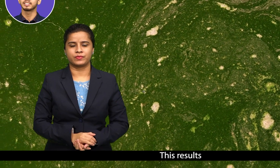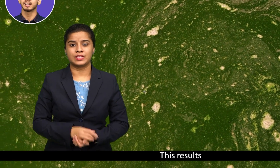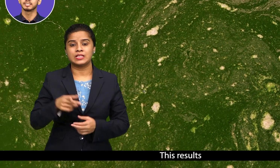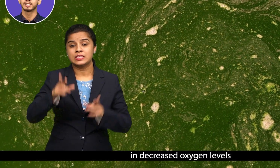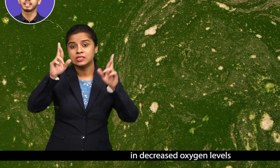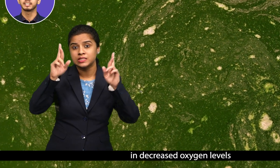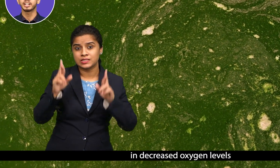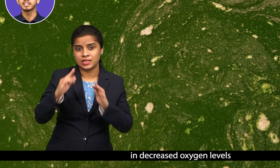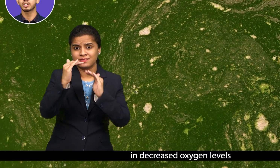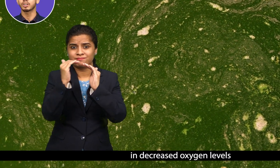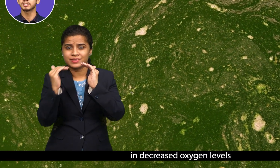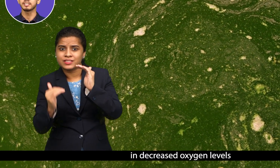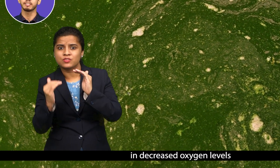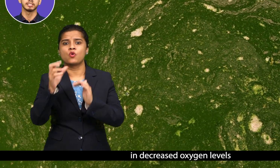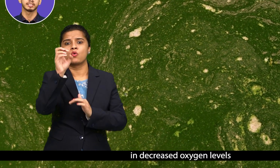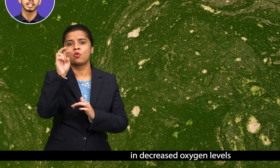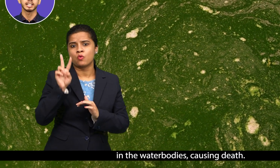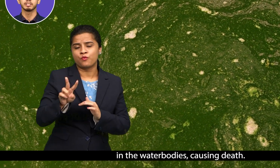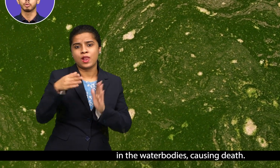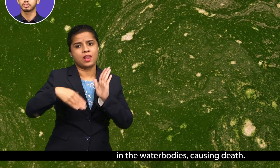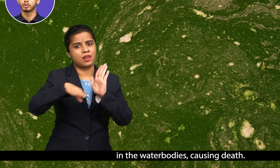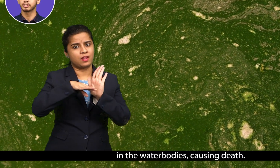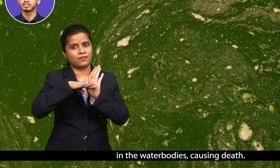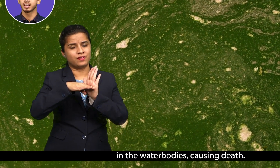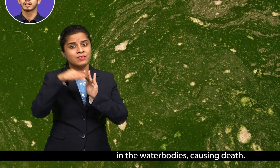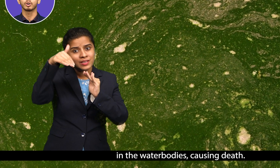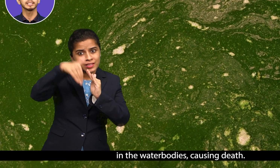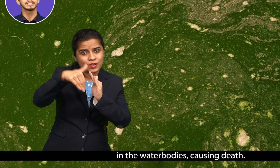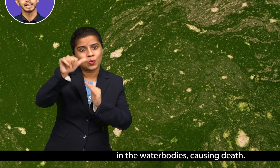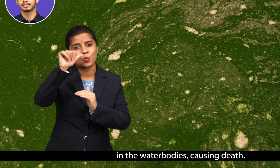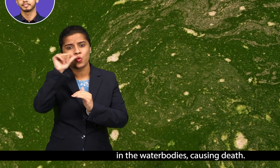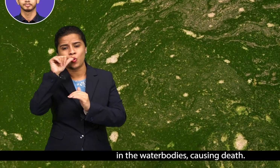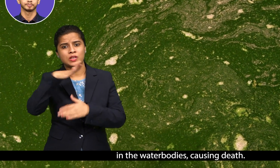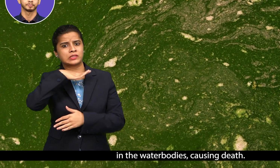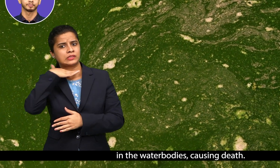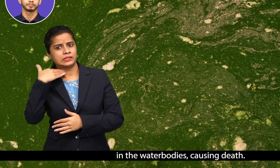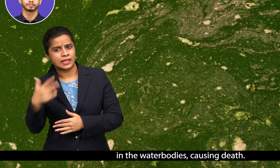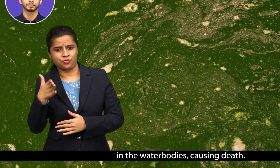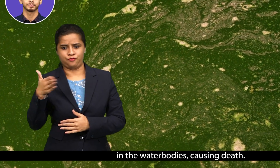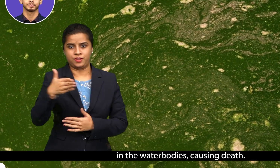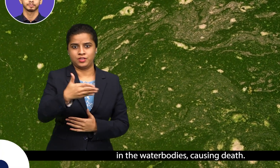This results in decreased oxygen levels in the water bodies, causing death.